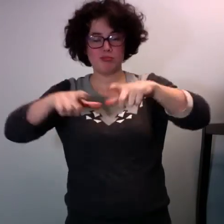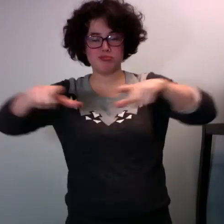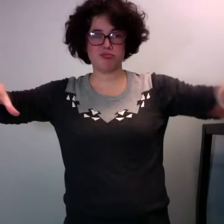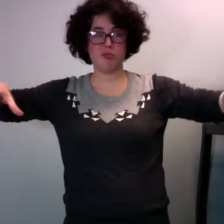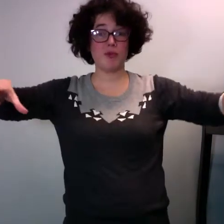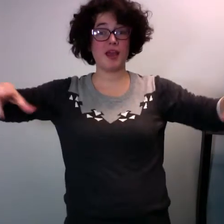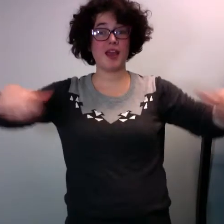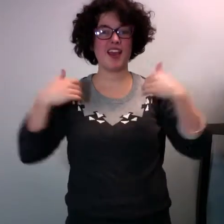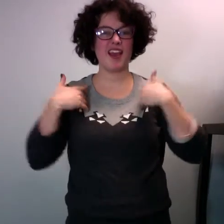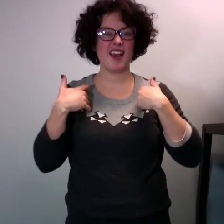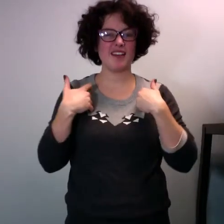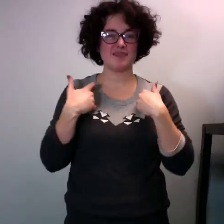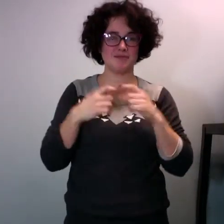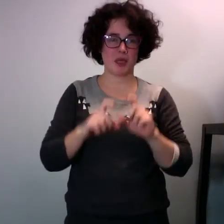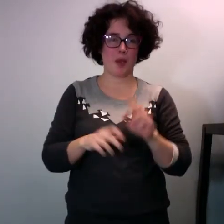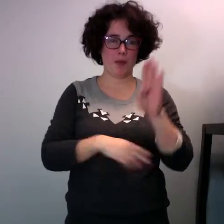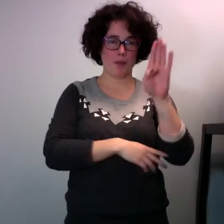have their breakfast and lunch.